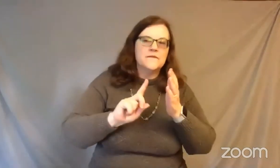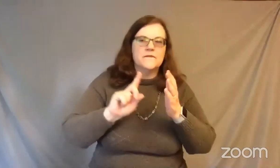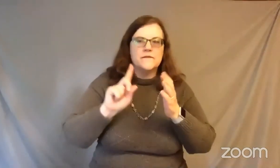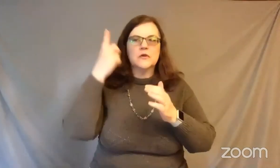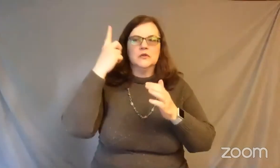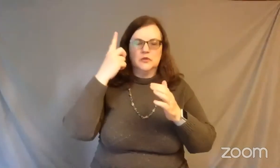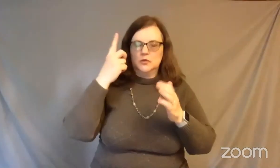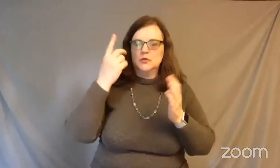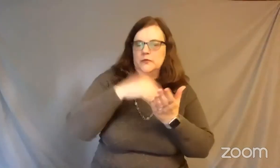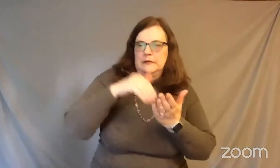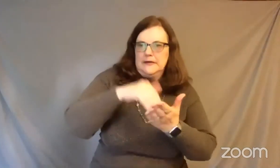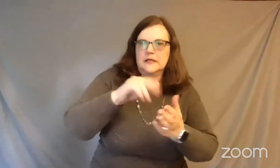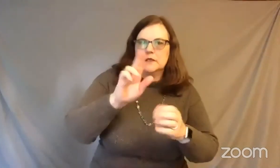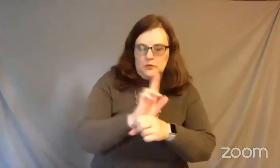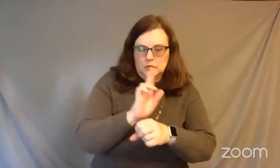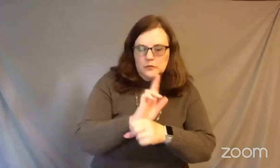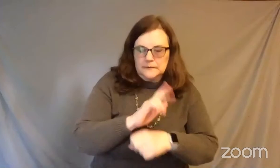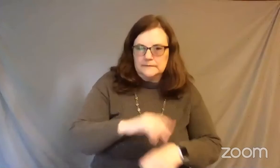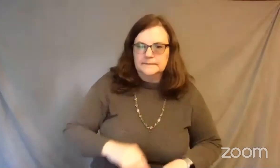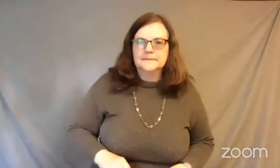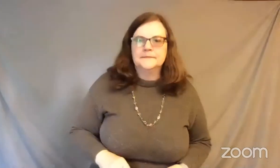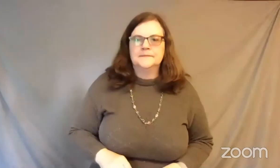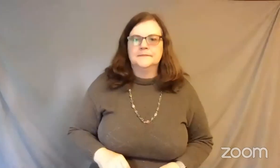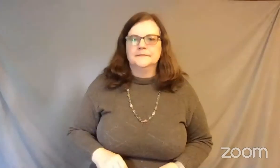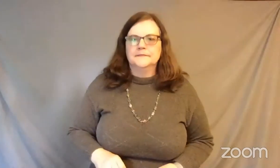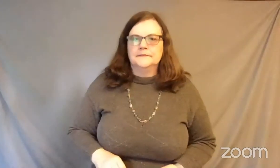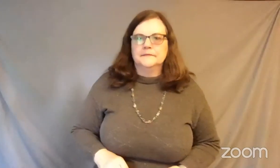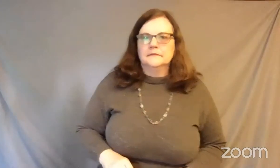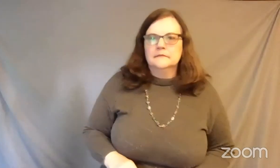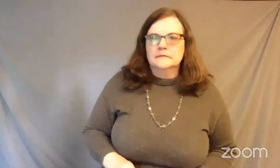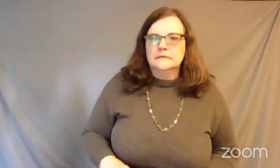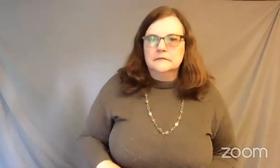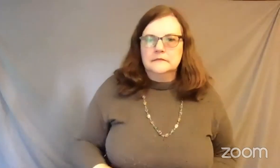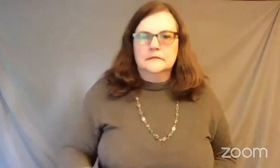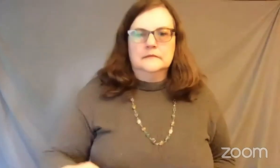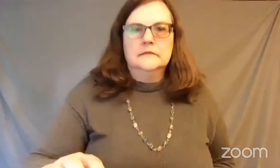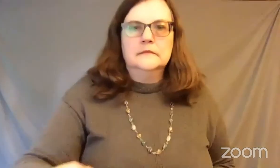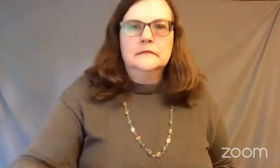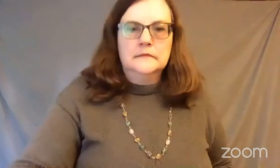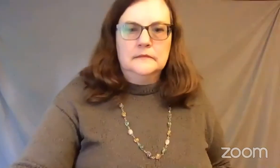And we analyze our data using first repeated use.